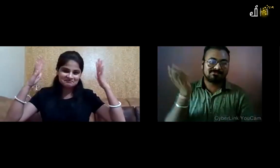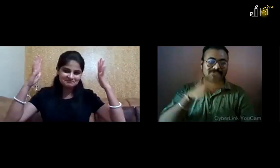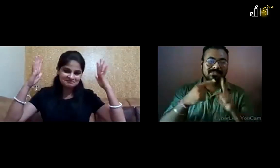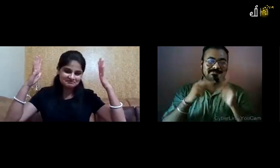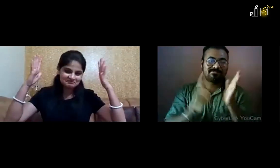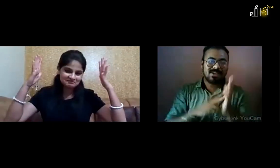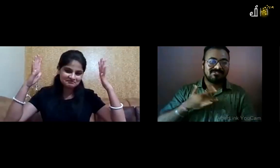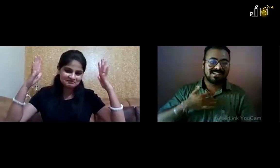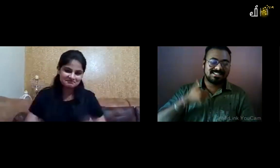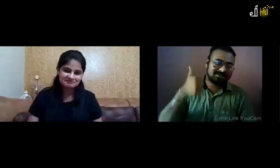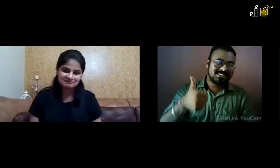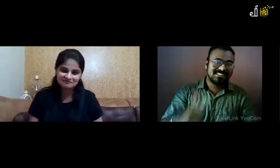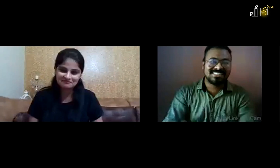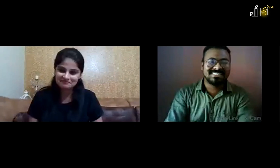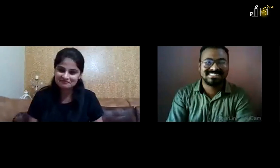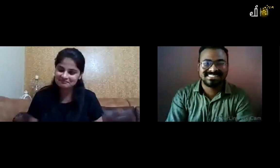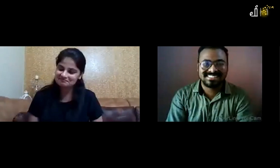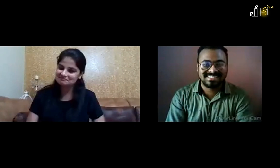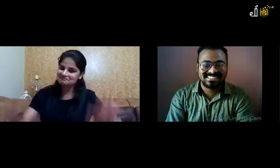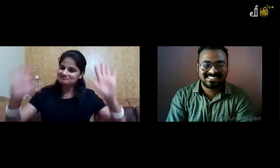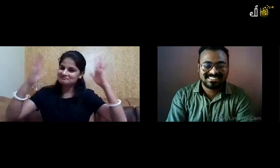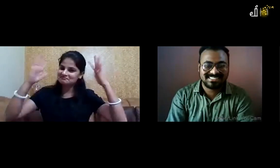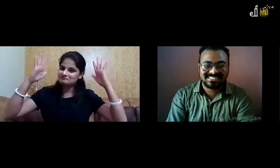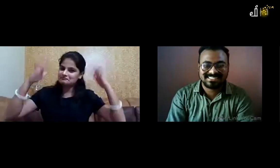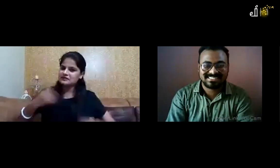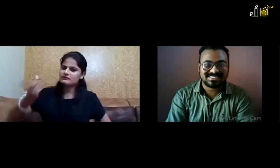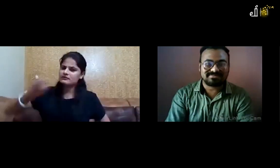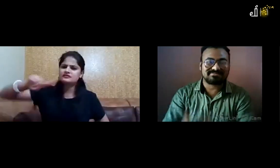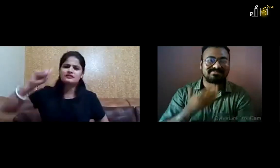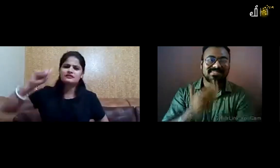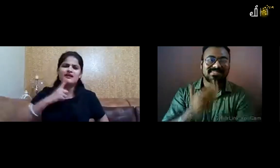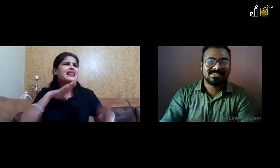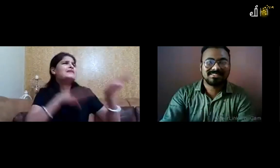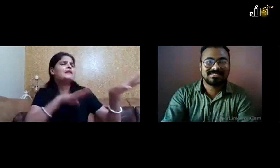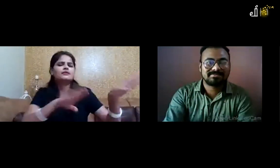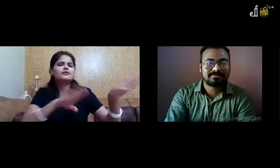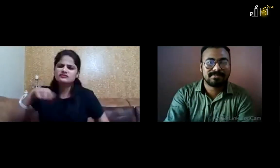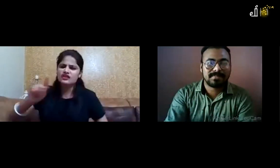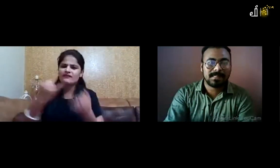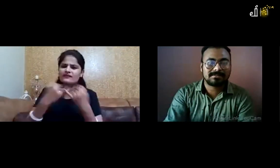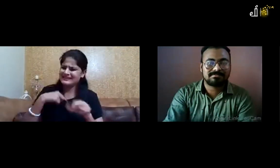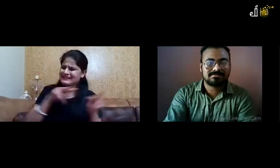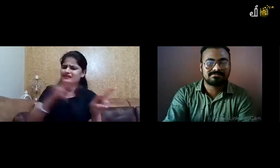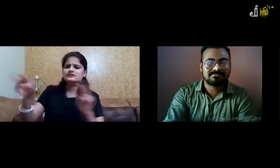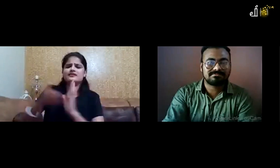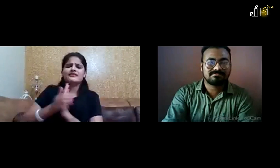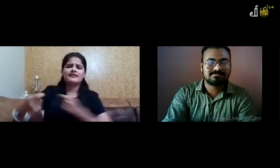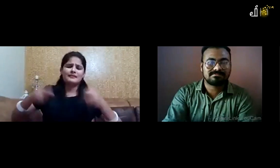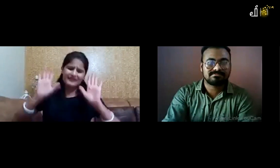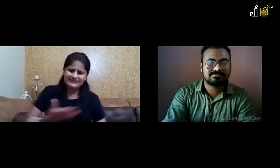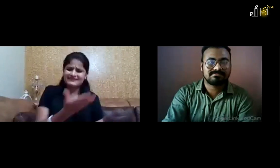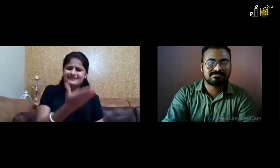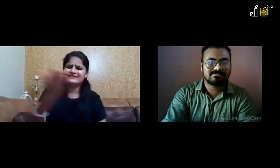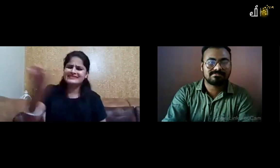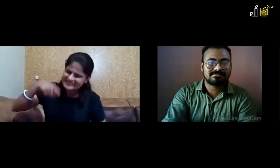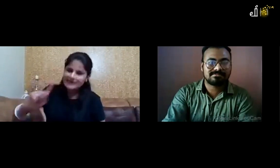Wow, wow. Waving hands, claps for them. That's wonderful. And, that's right. No,